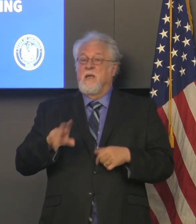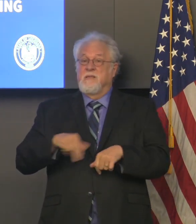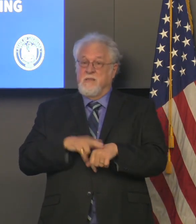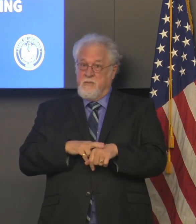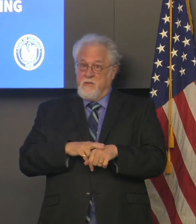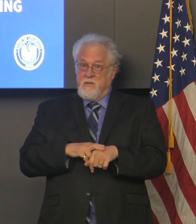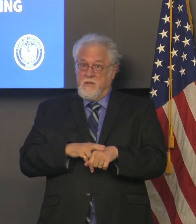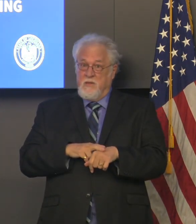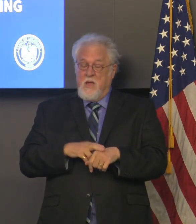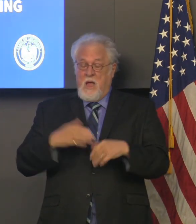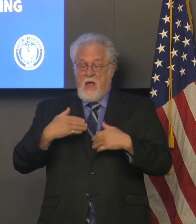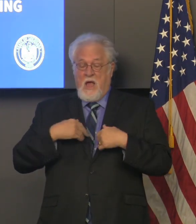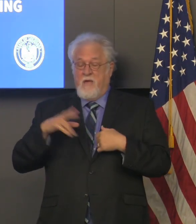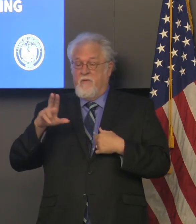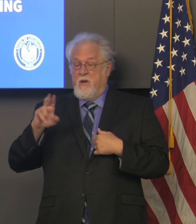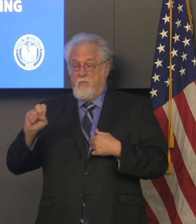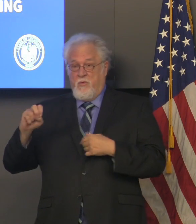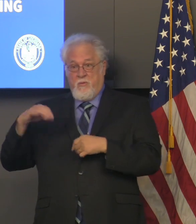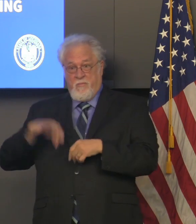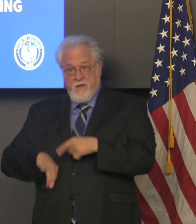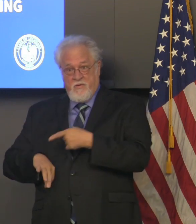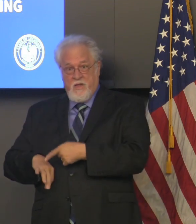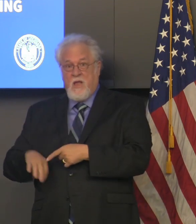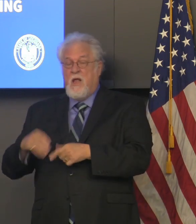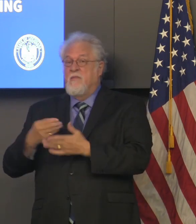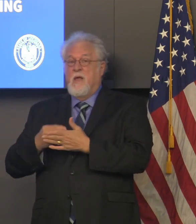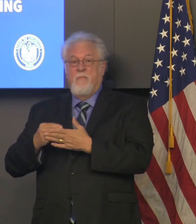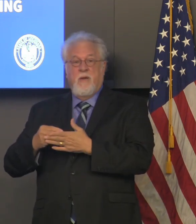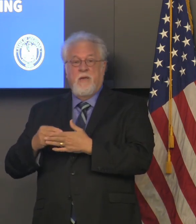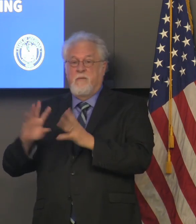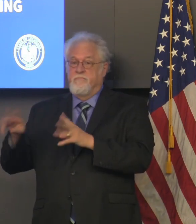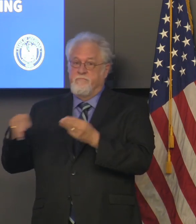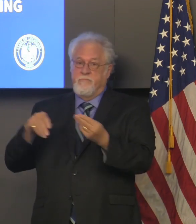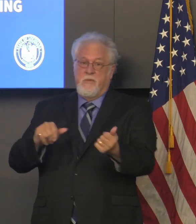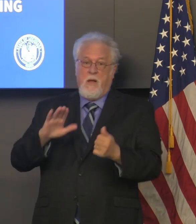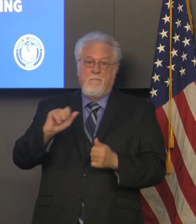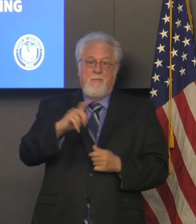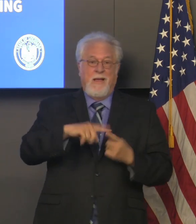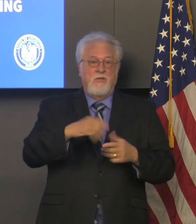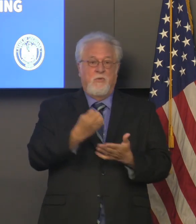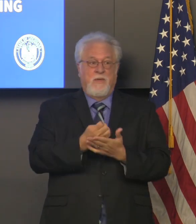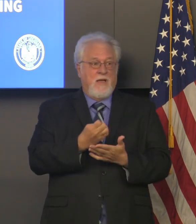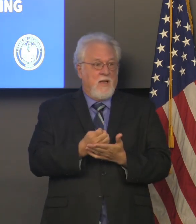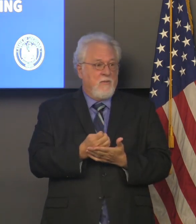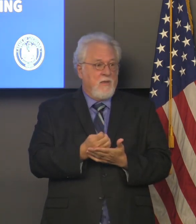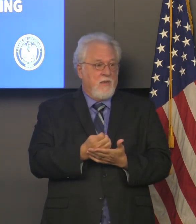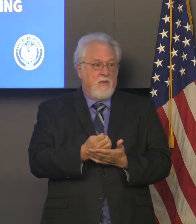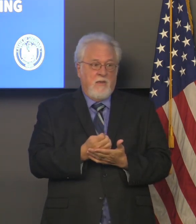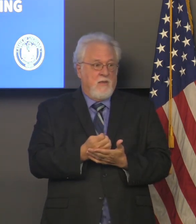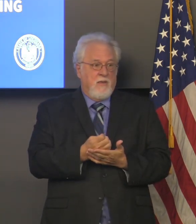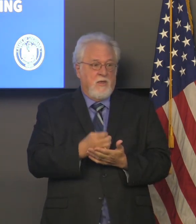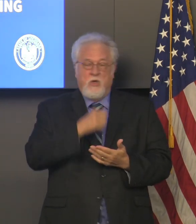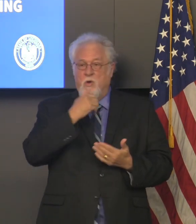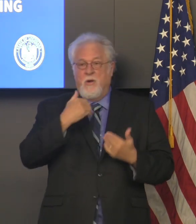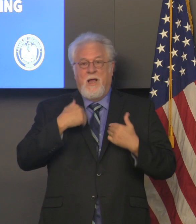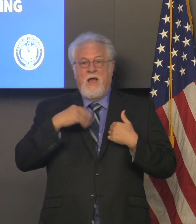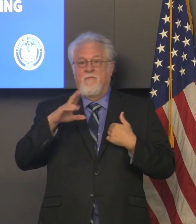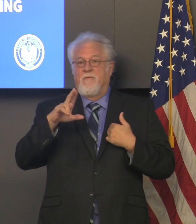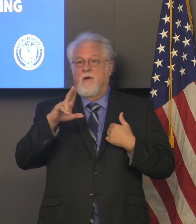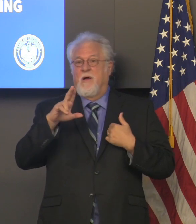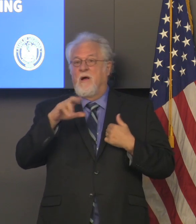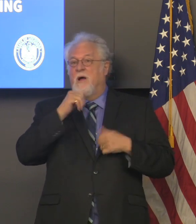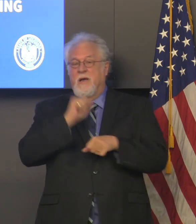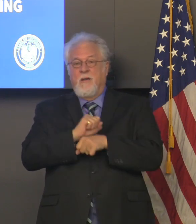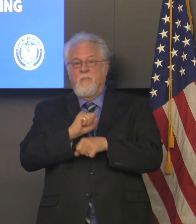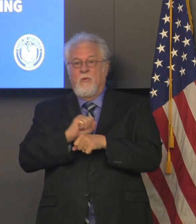you have an unemployment benefit, that money is pumped directly into the economy. I don't think you have unemployed workers out there trying to